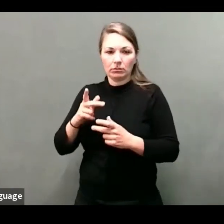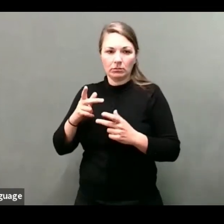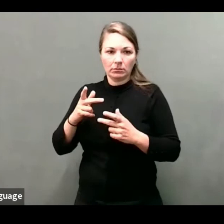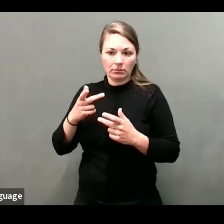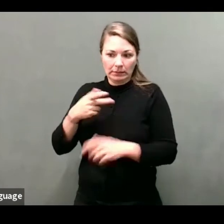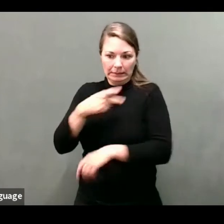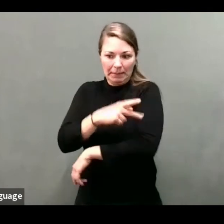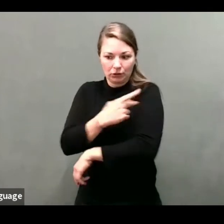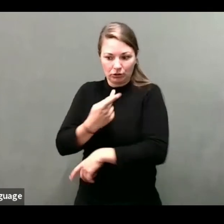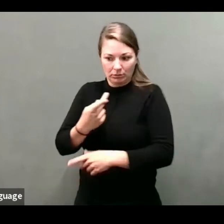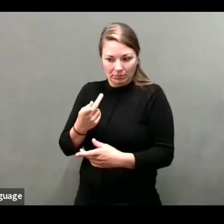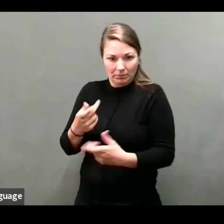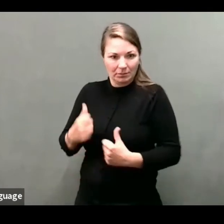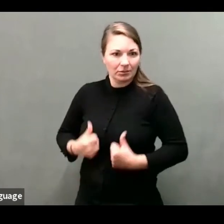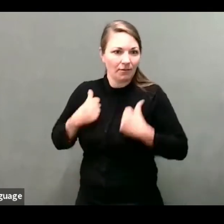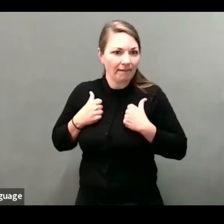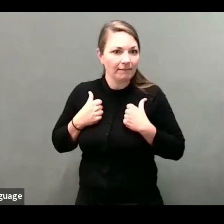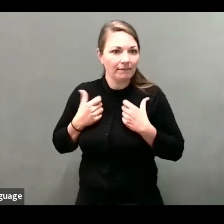not in imminent danger.